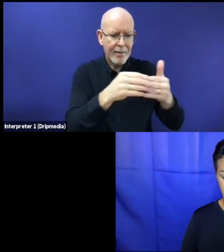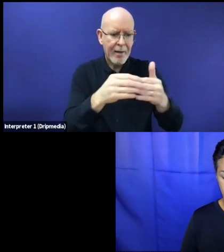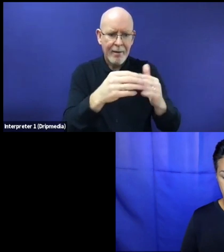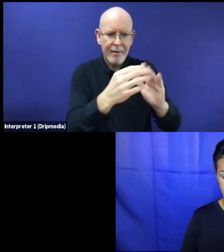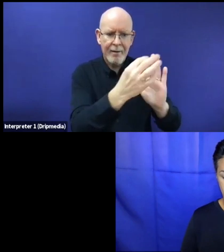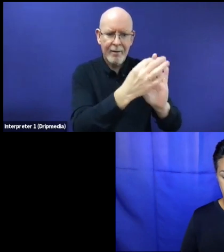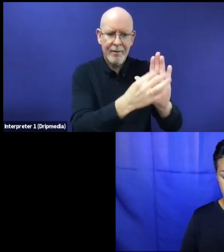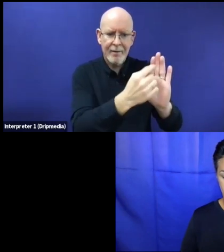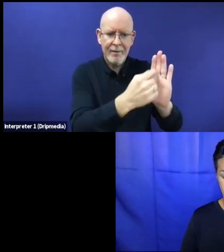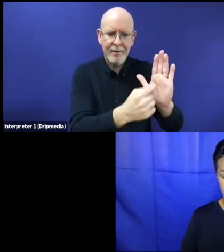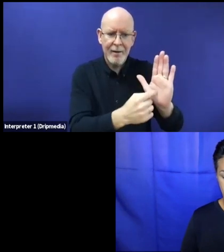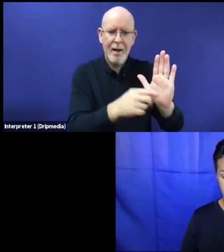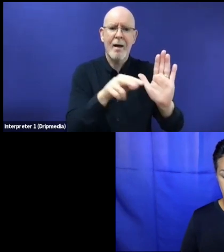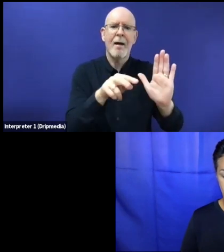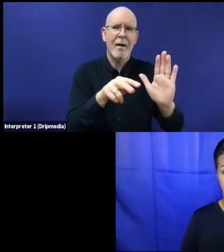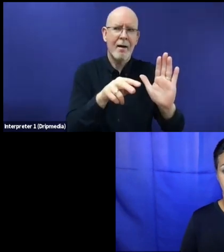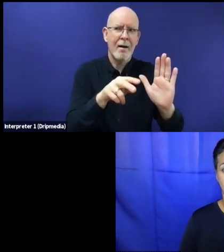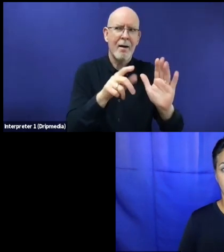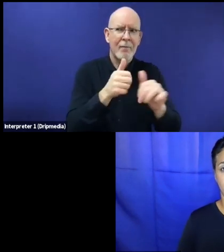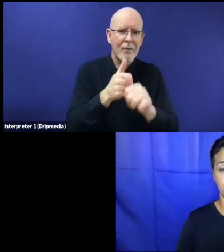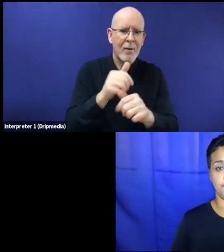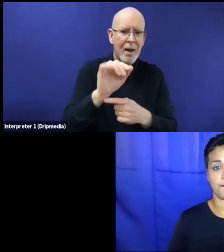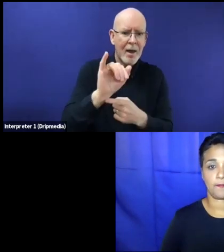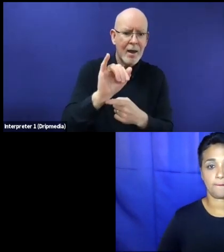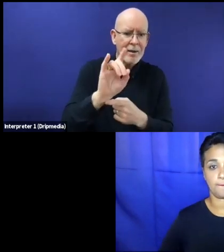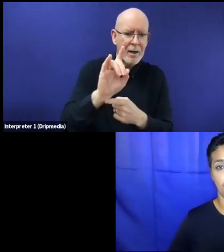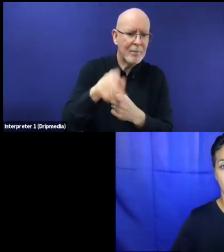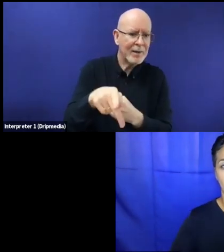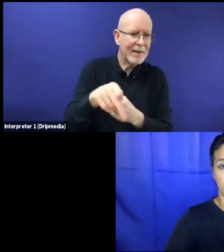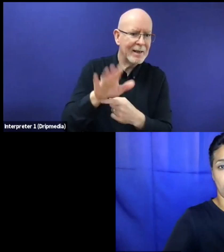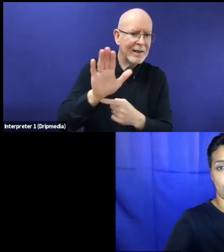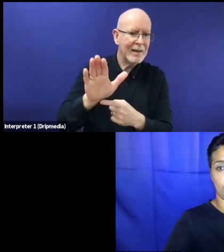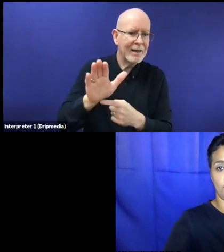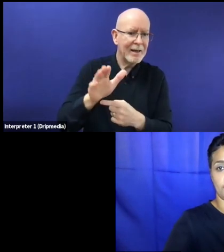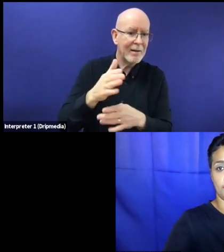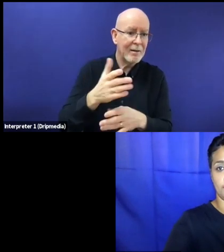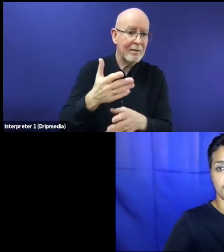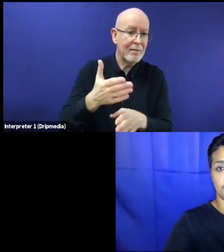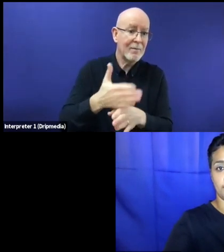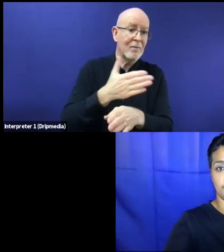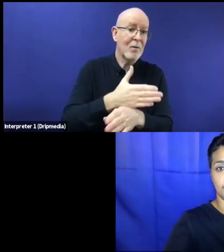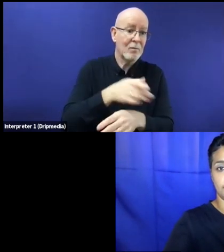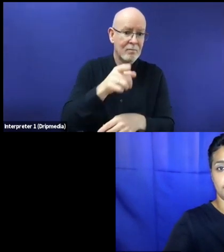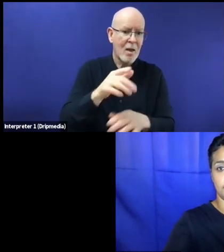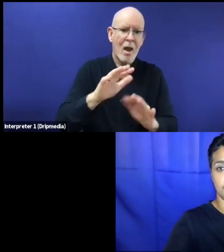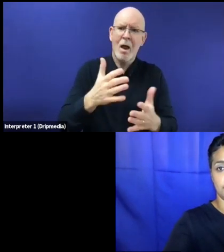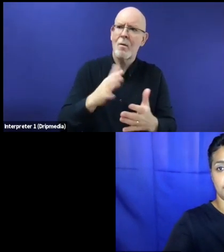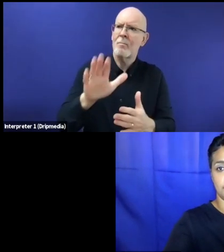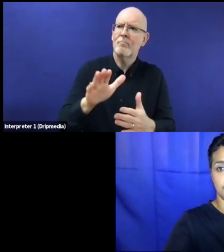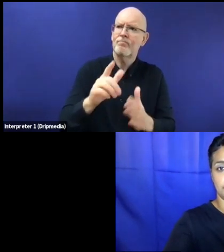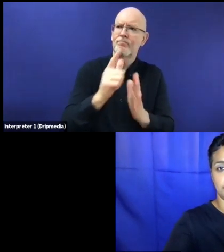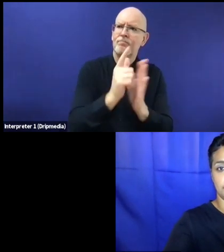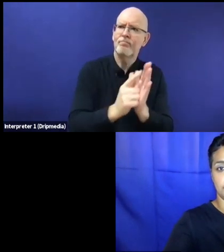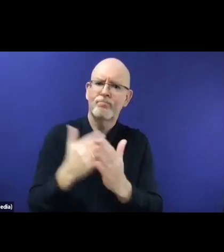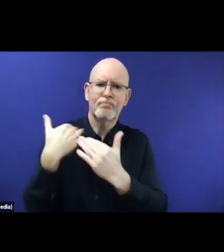how protection can be provided, and especially in situations where the law may not be clear. And there's other areas where armed groups